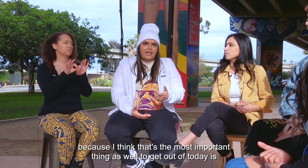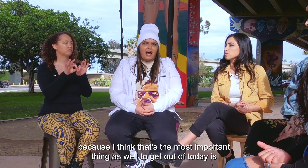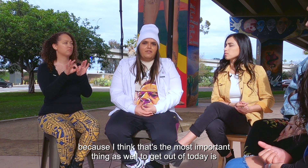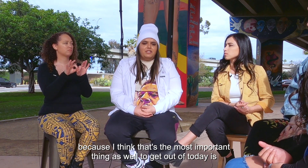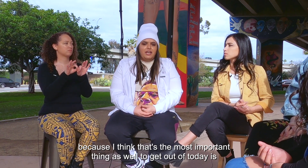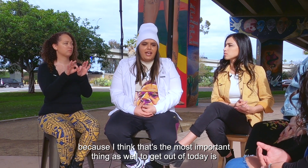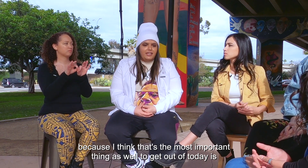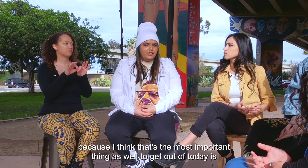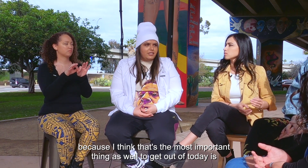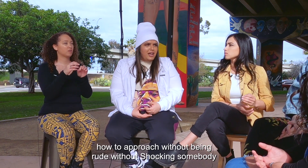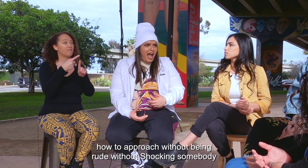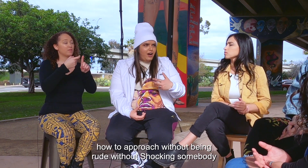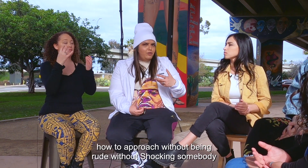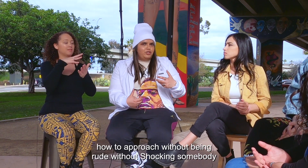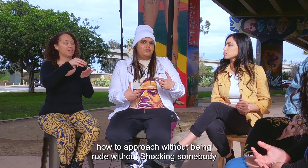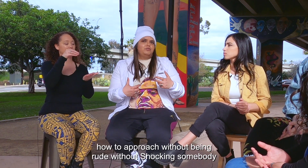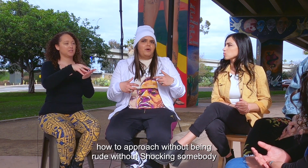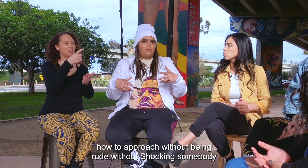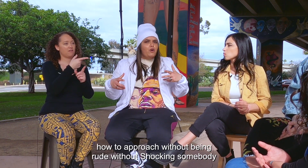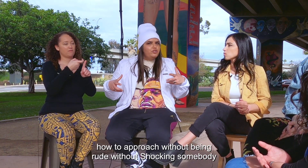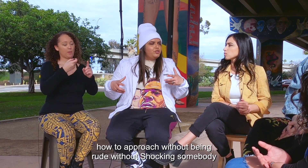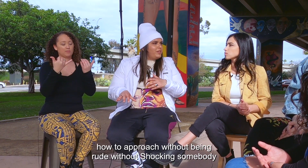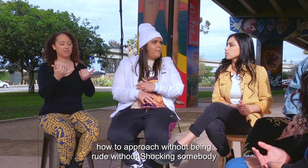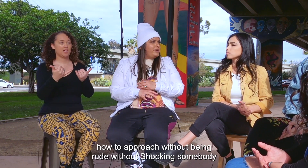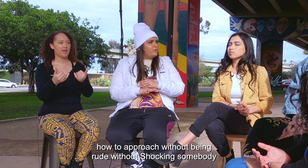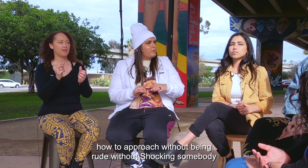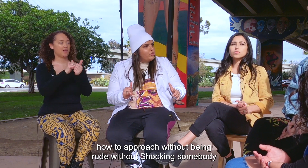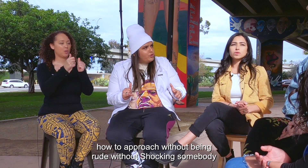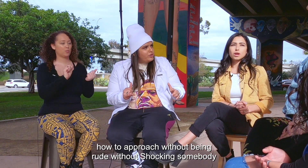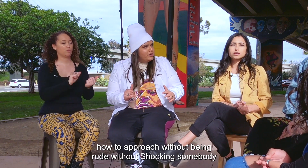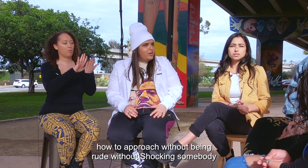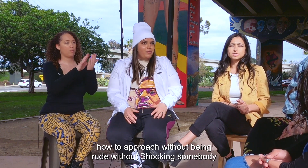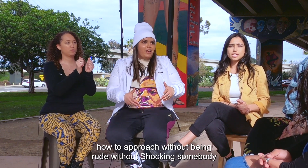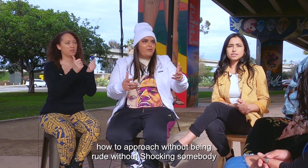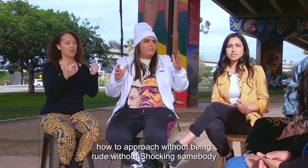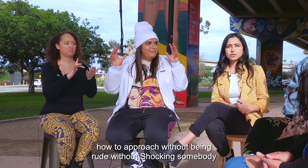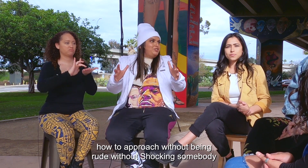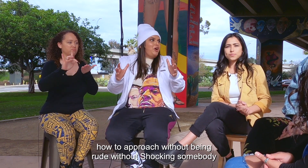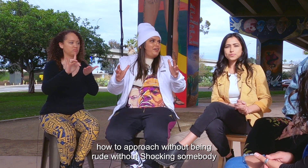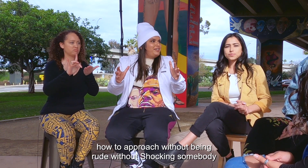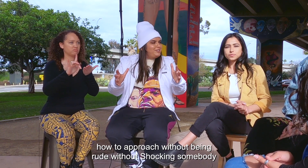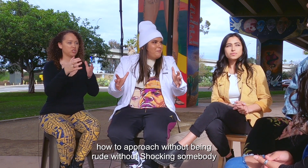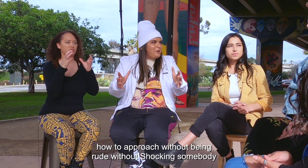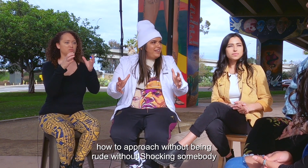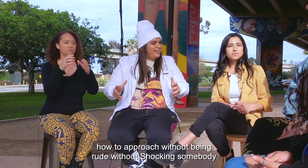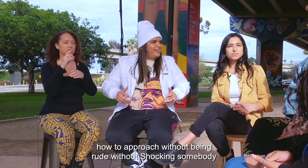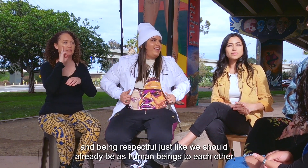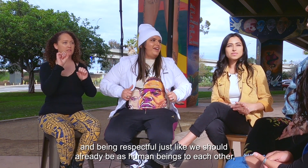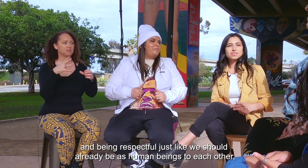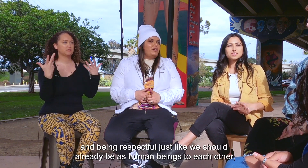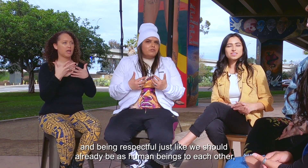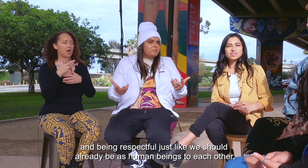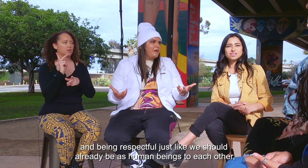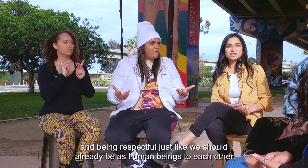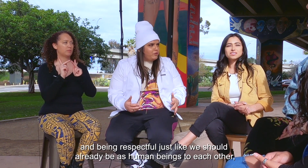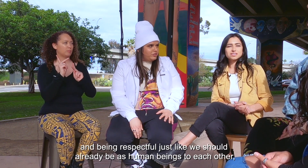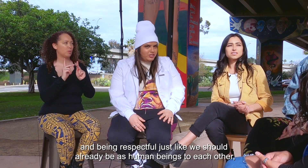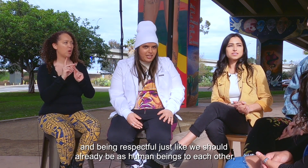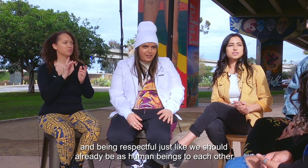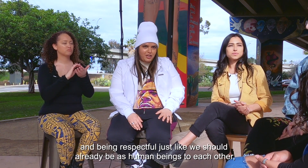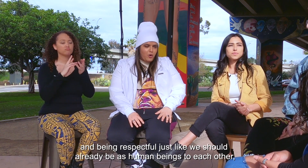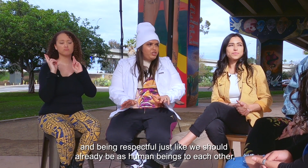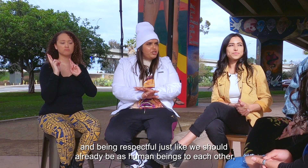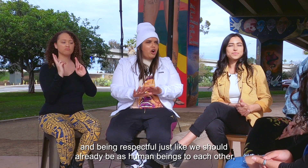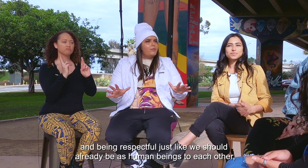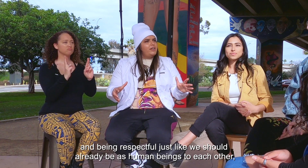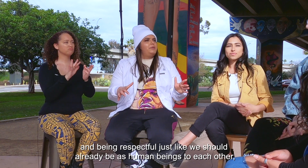well to get out of today, is how to approach without being rude, without shocking somebody and being respectful, just